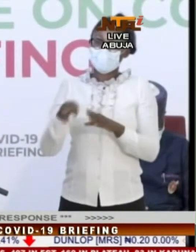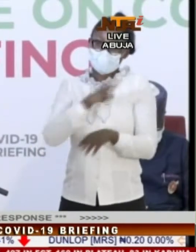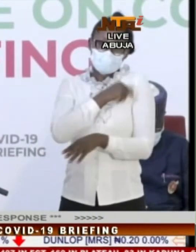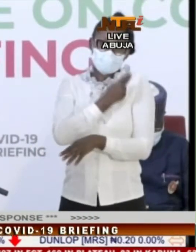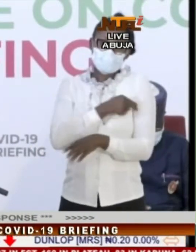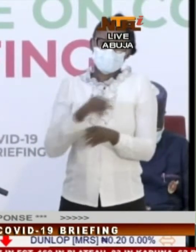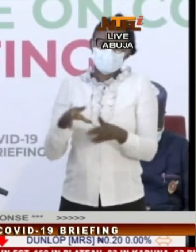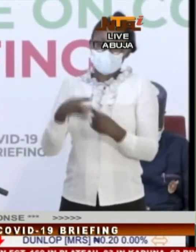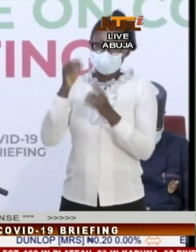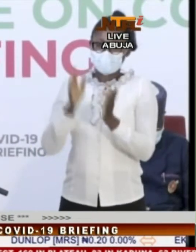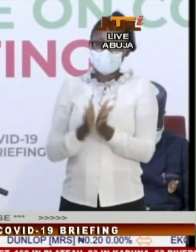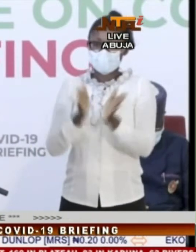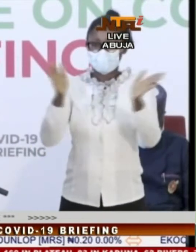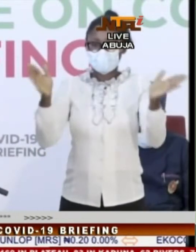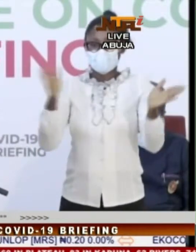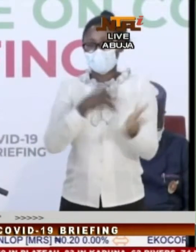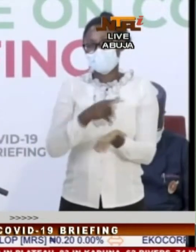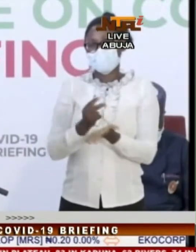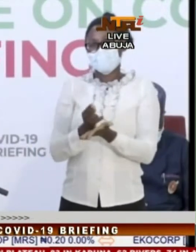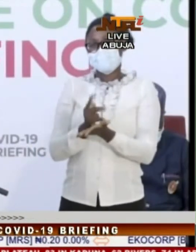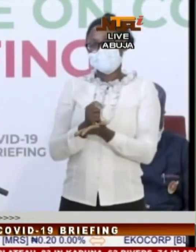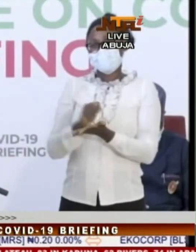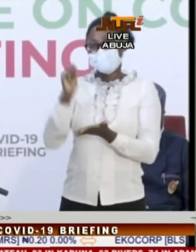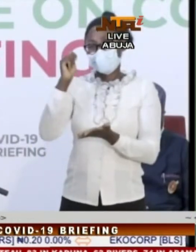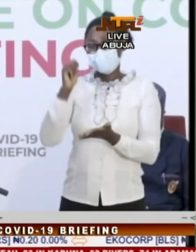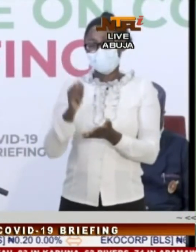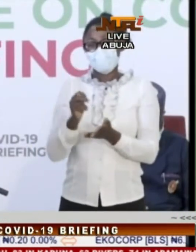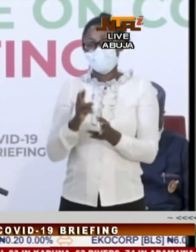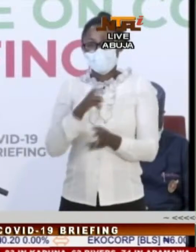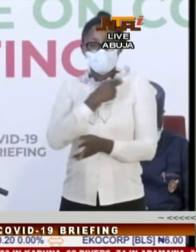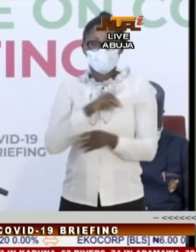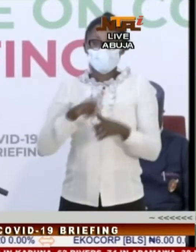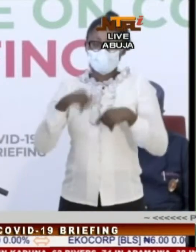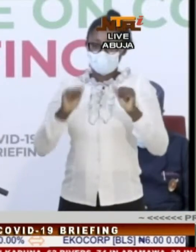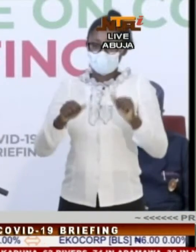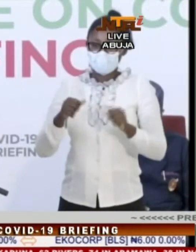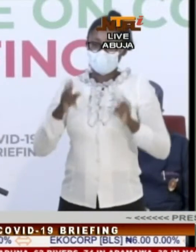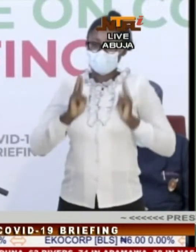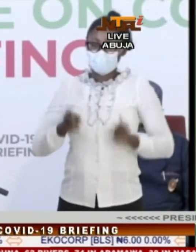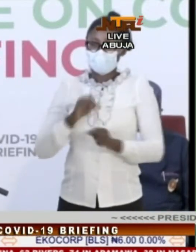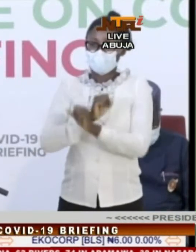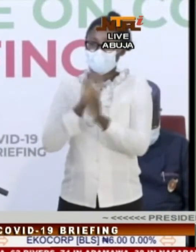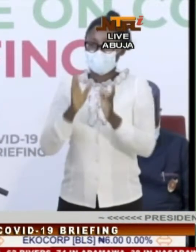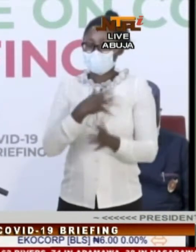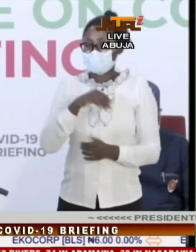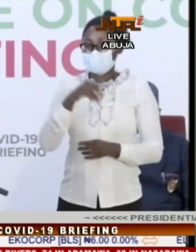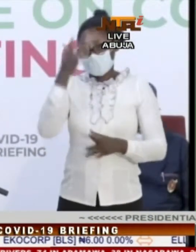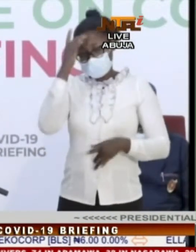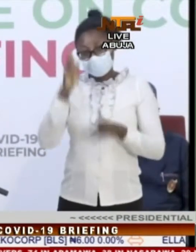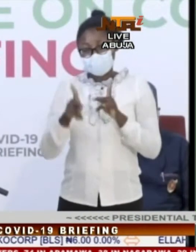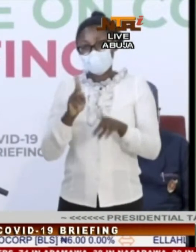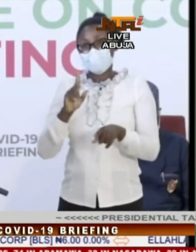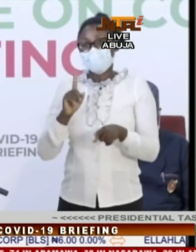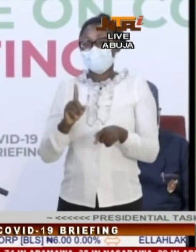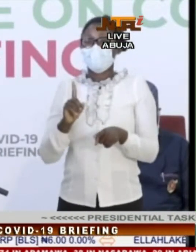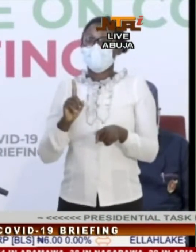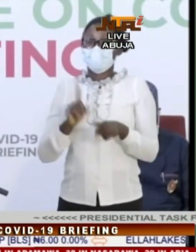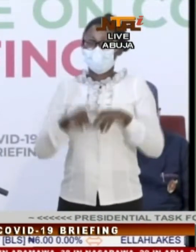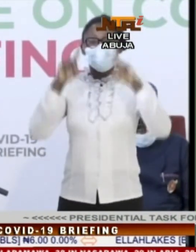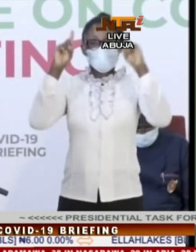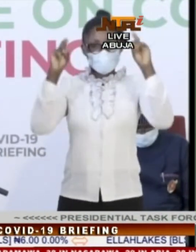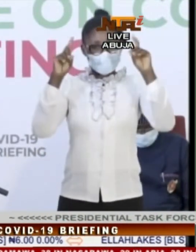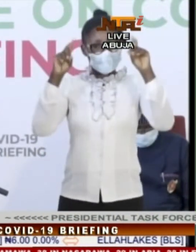the general and tertiary hospitals, to enable health workers and patients in line with, to test